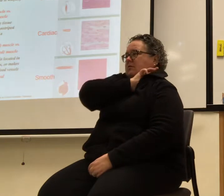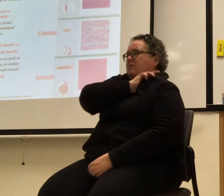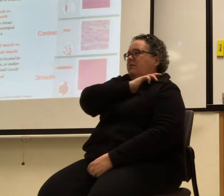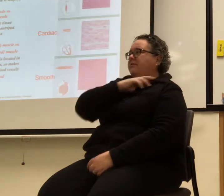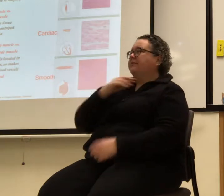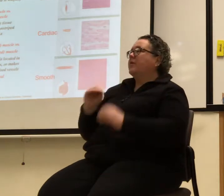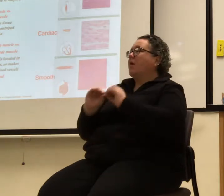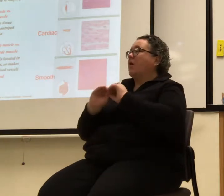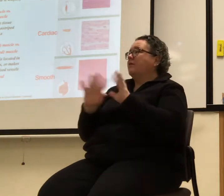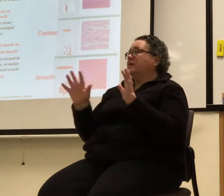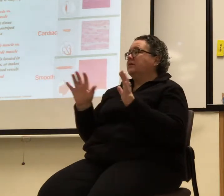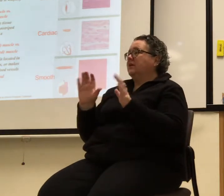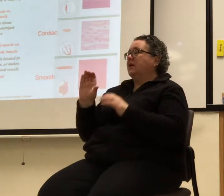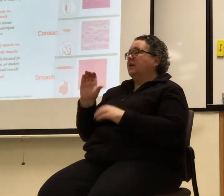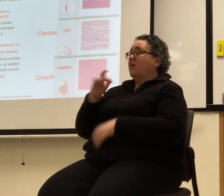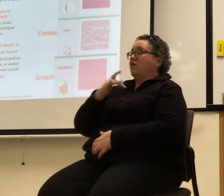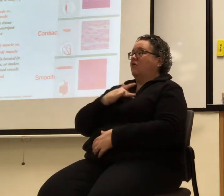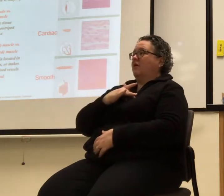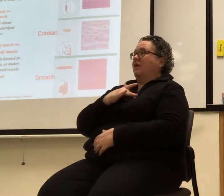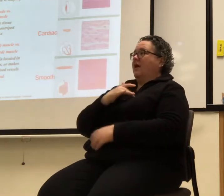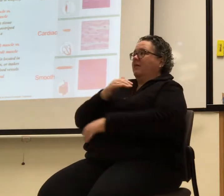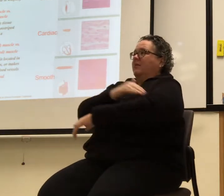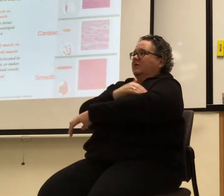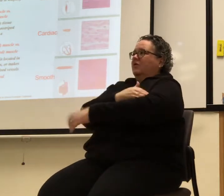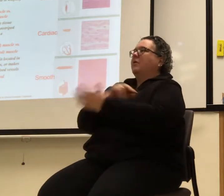Well, obviously cardiac muscle is the muscle of the heart.